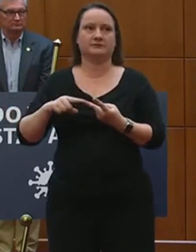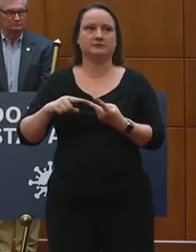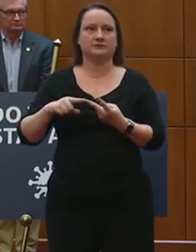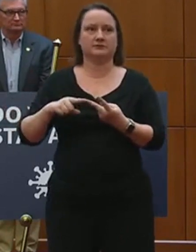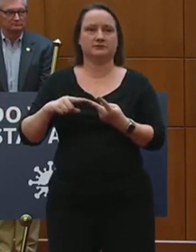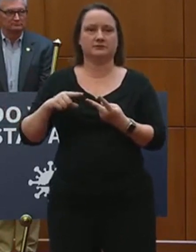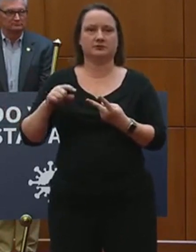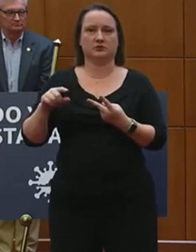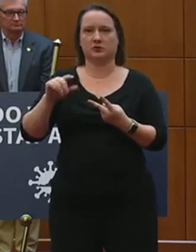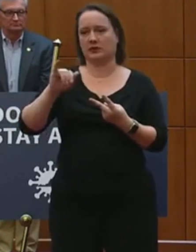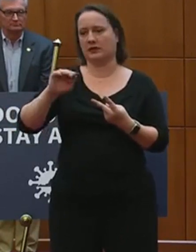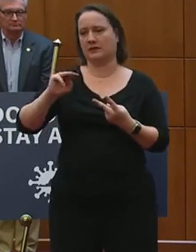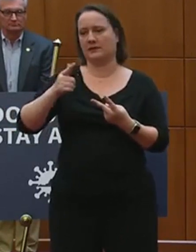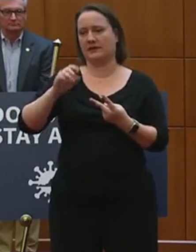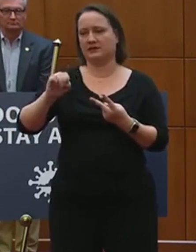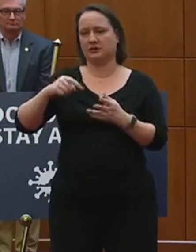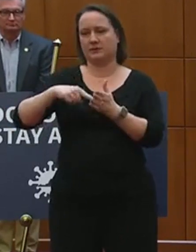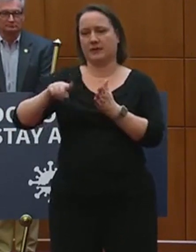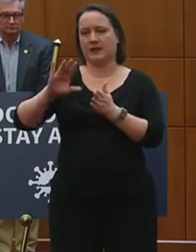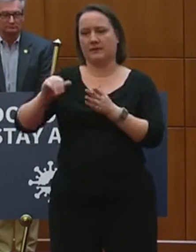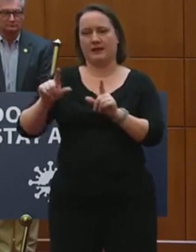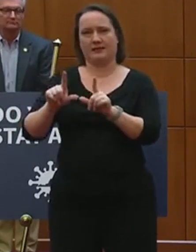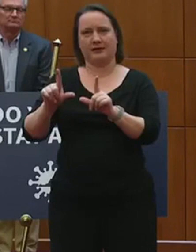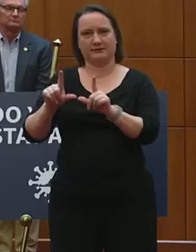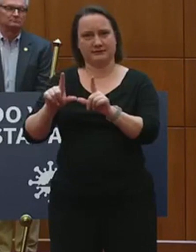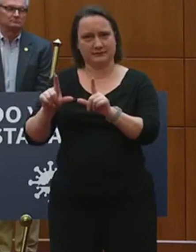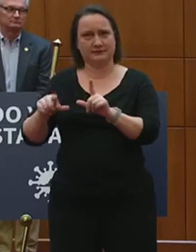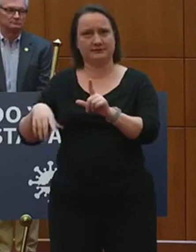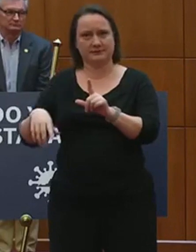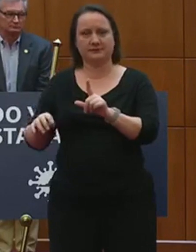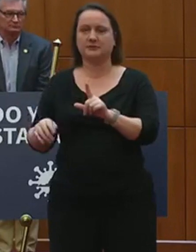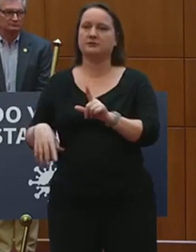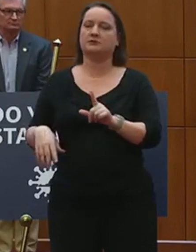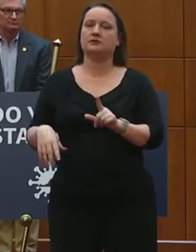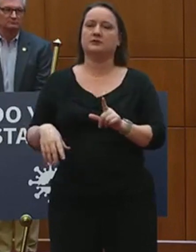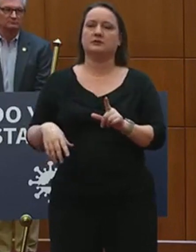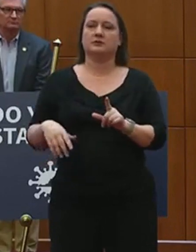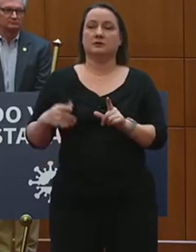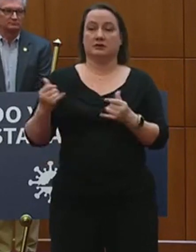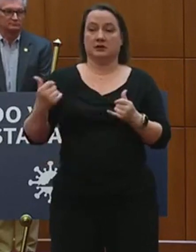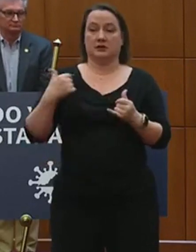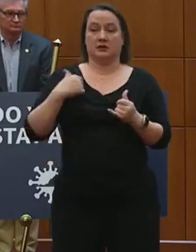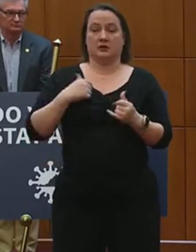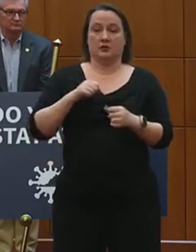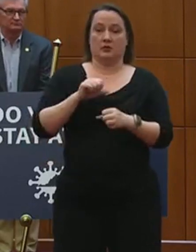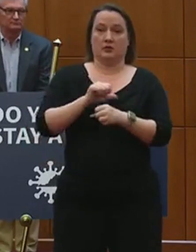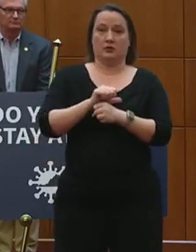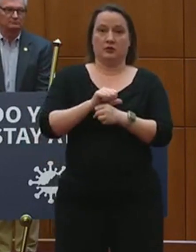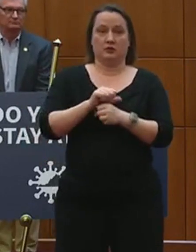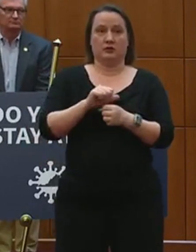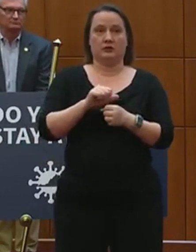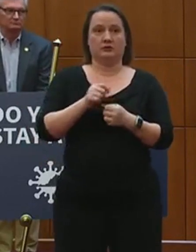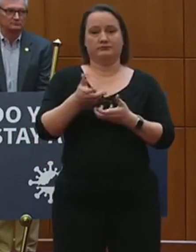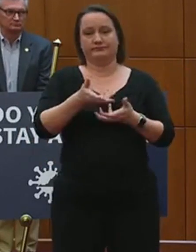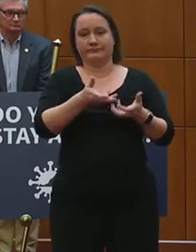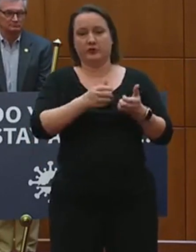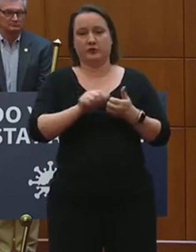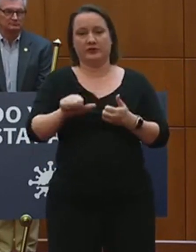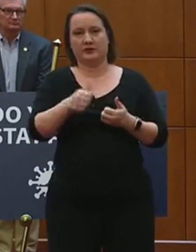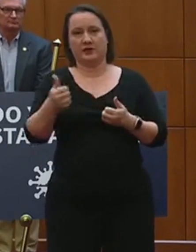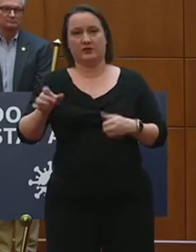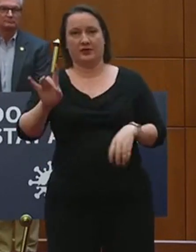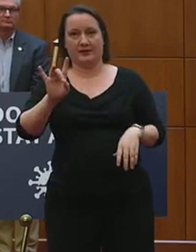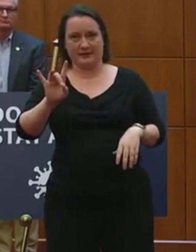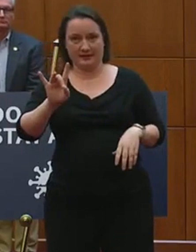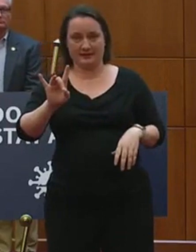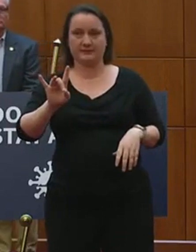image pay by license plate. We are now working with the remaining 8,